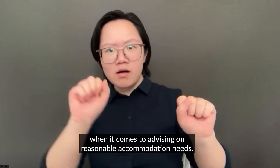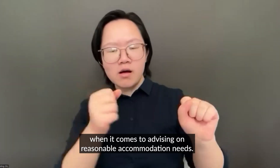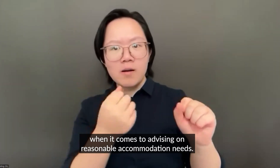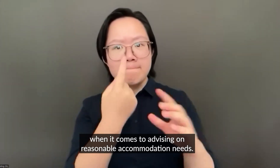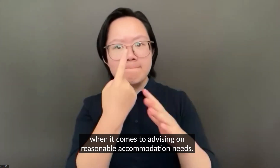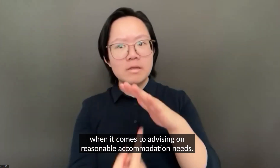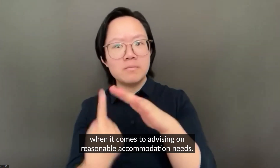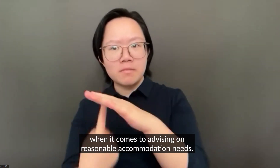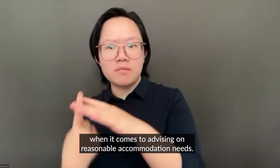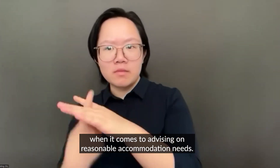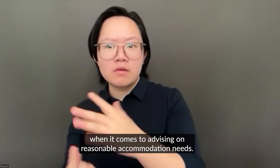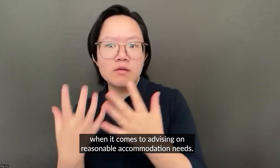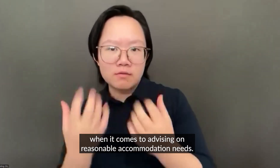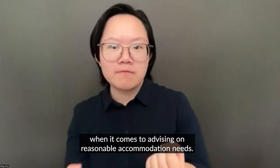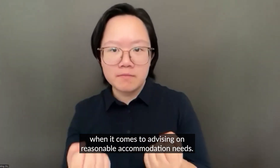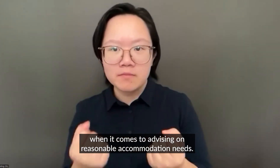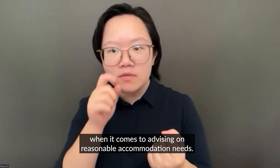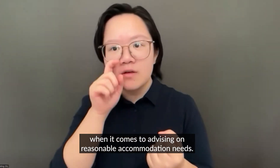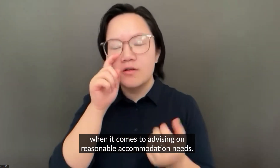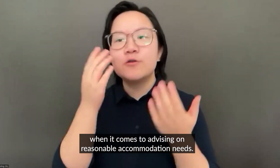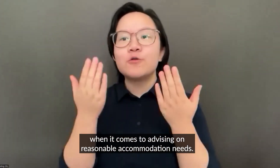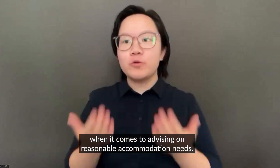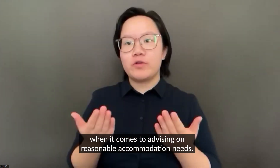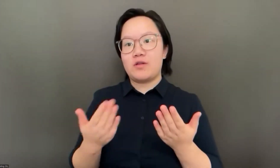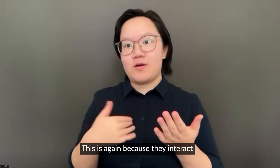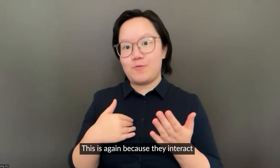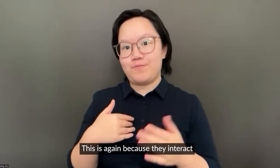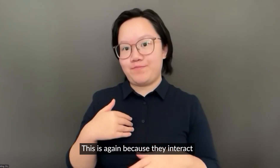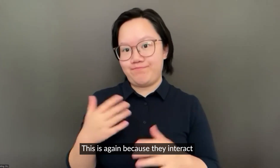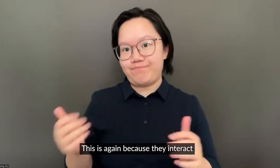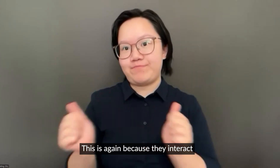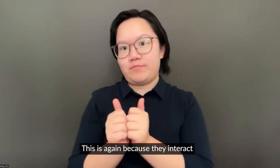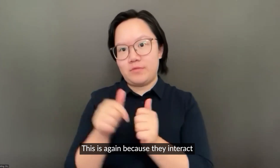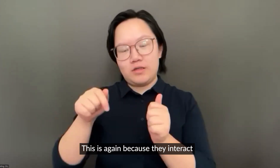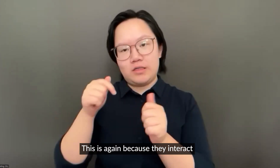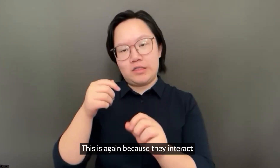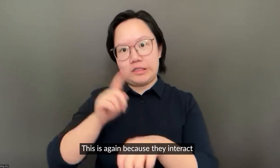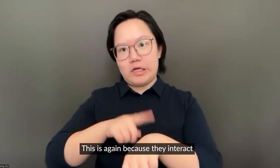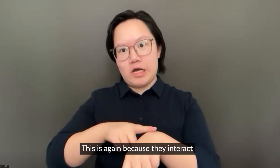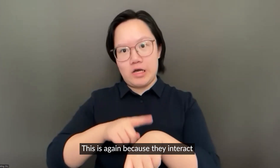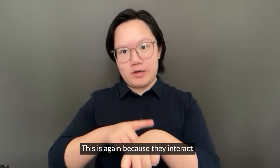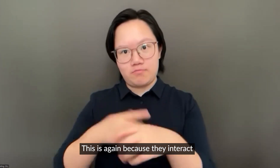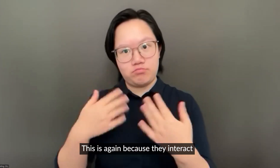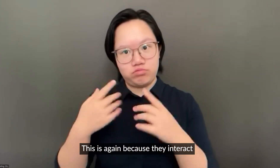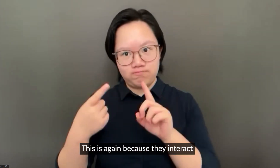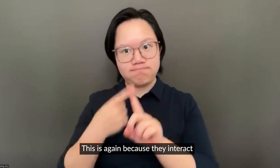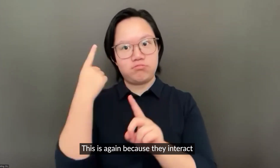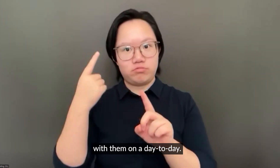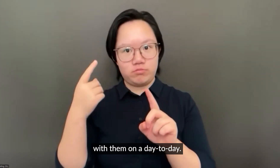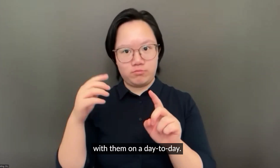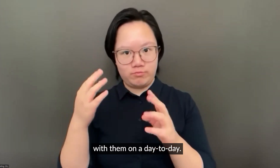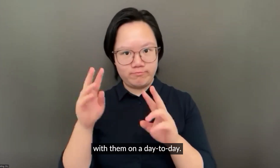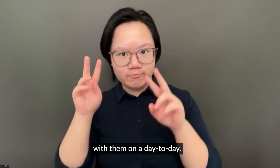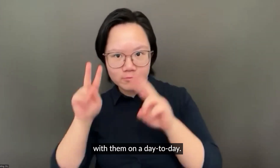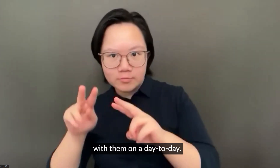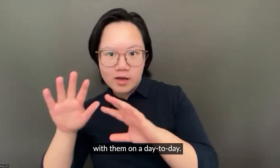to advising on reasonable accommodation needs. This is again because they interact with